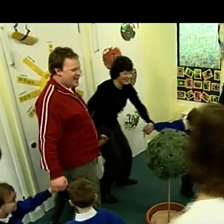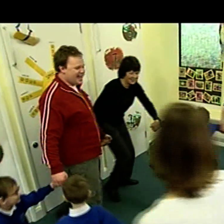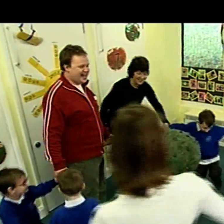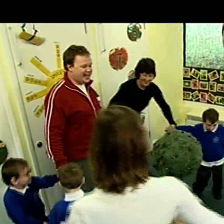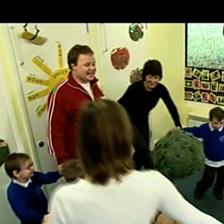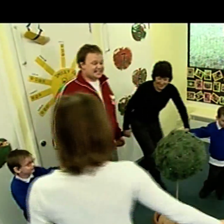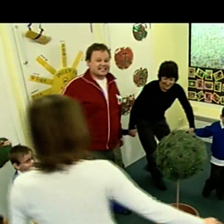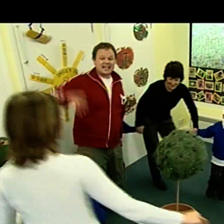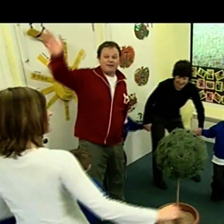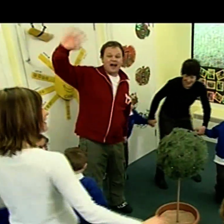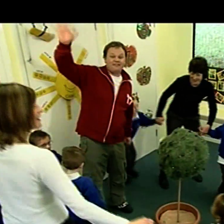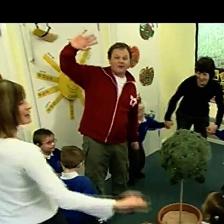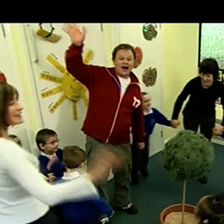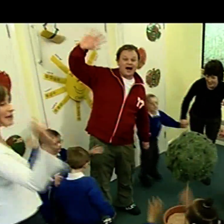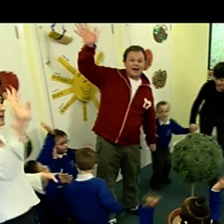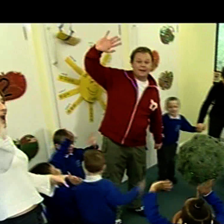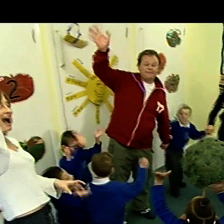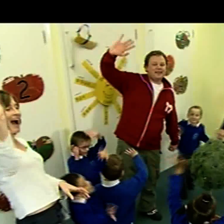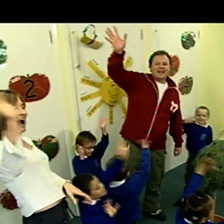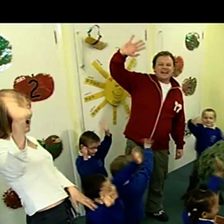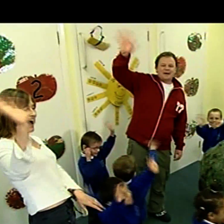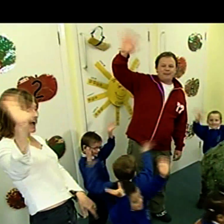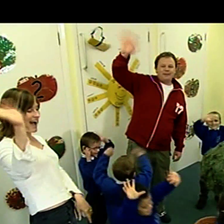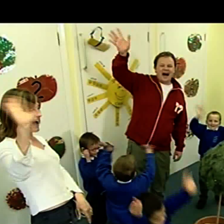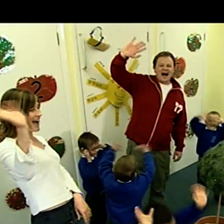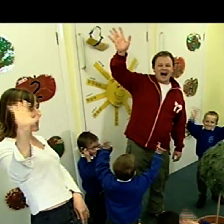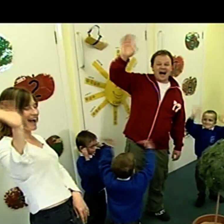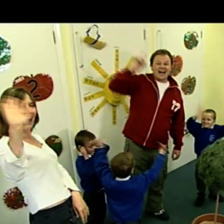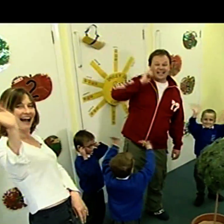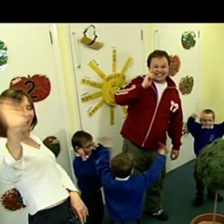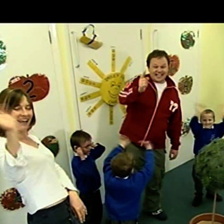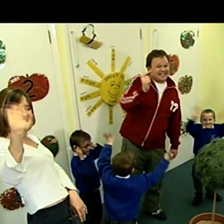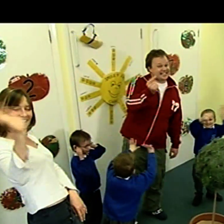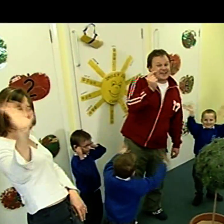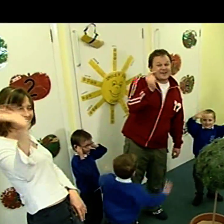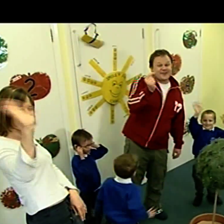Hooray! Say goodbye, everyone! Bye-bye! See you soon!